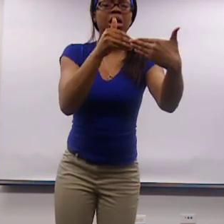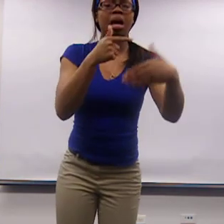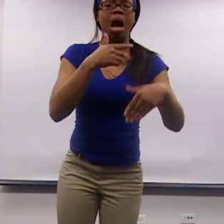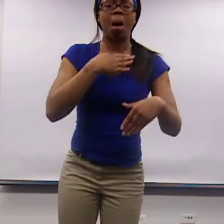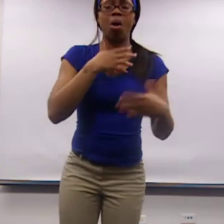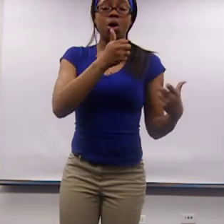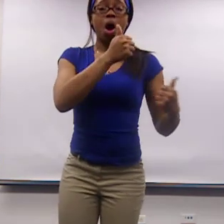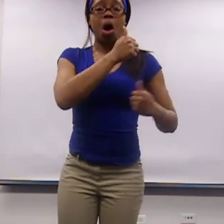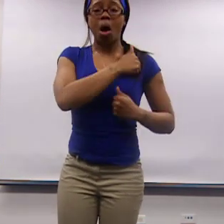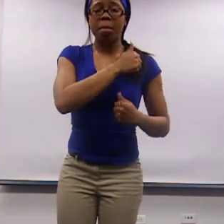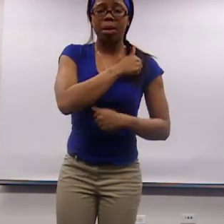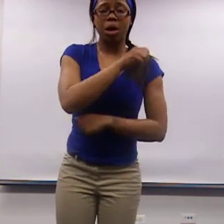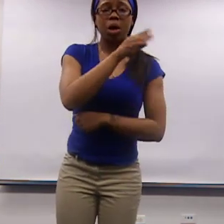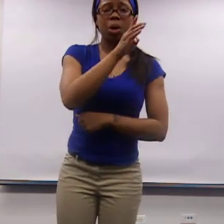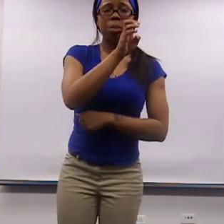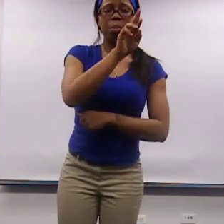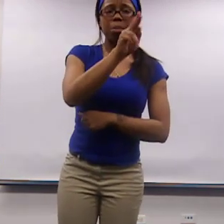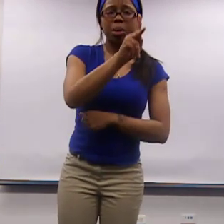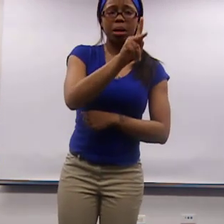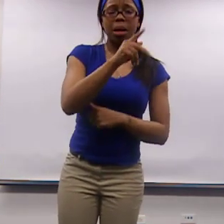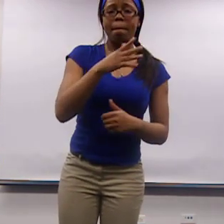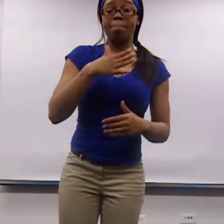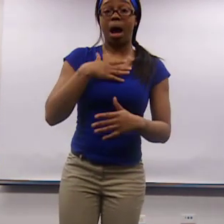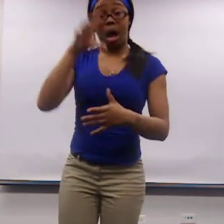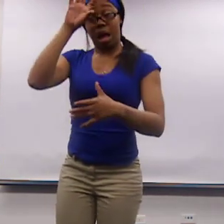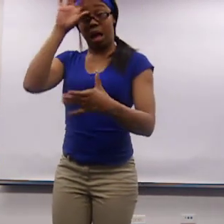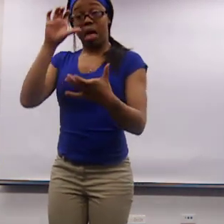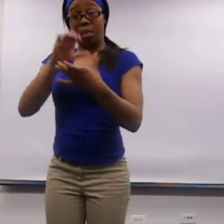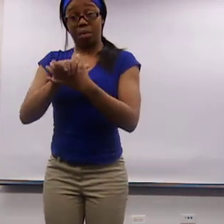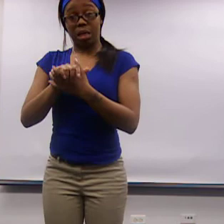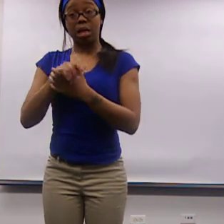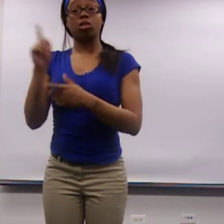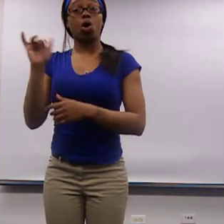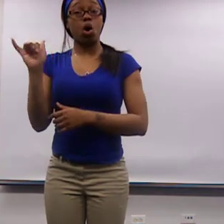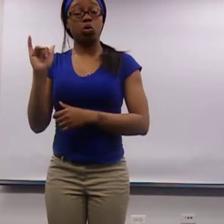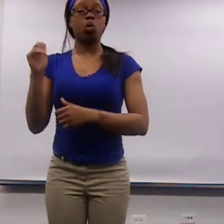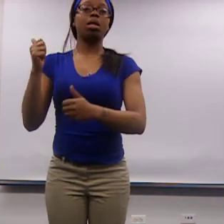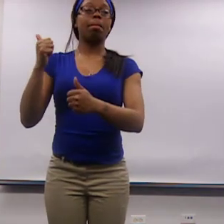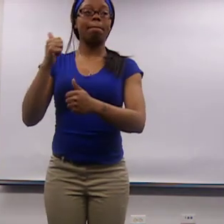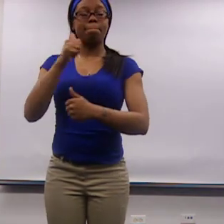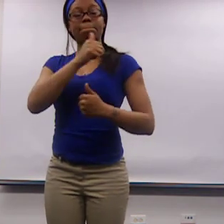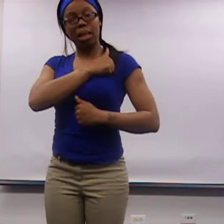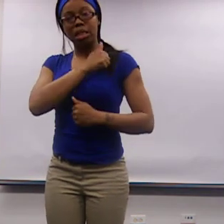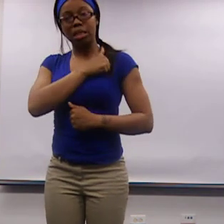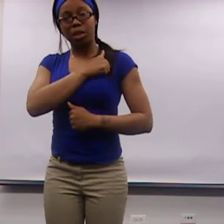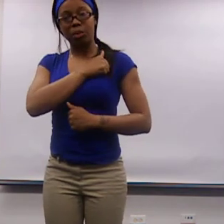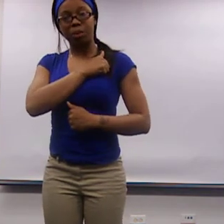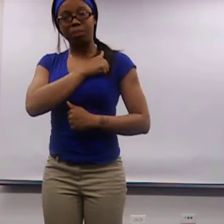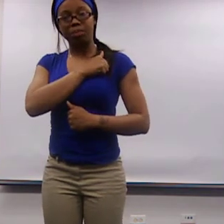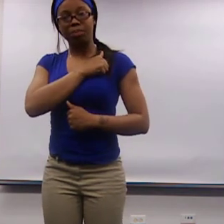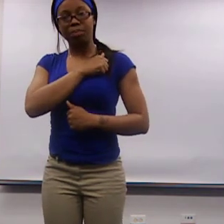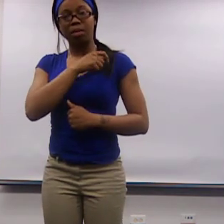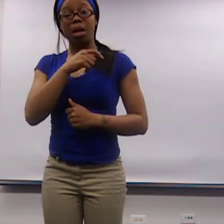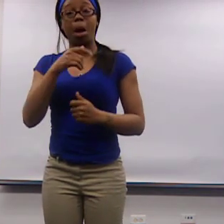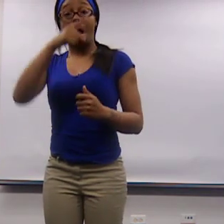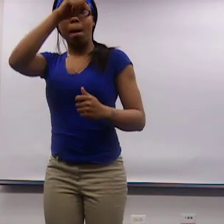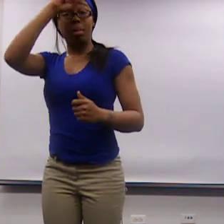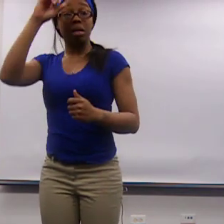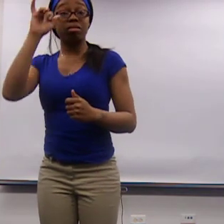My husband is in the military. Because of that, they were able to call army barracks in South